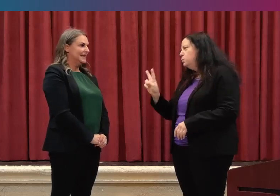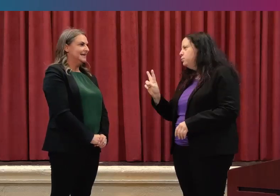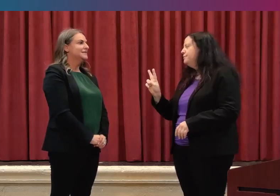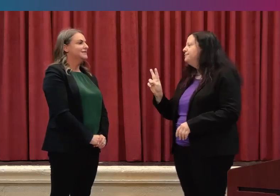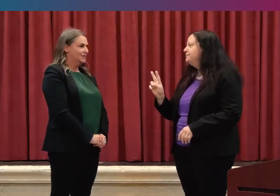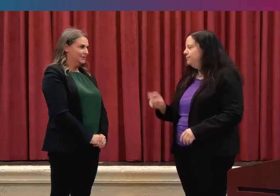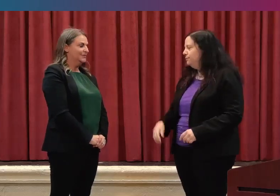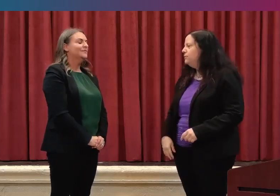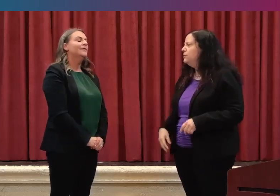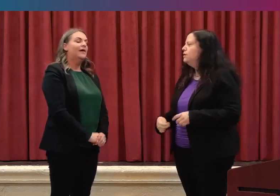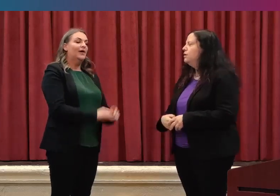11/7/1972.